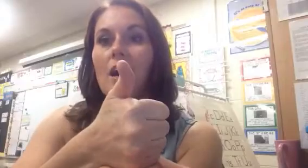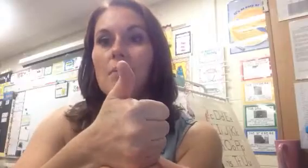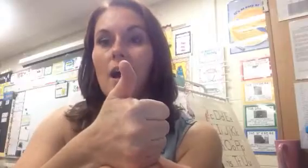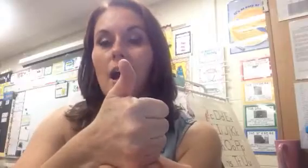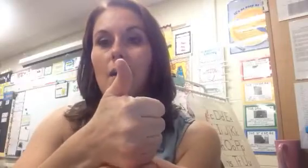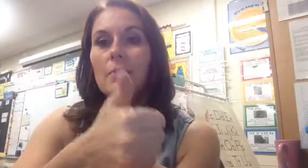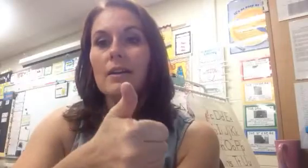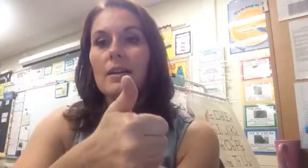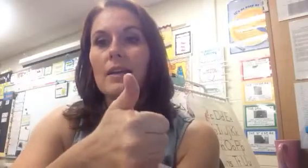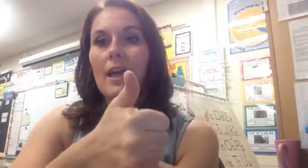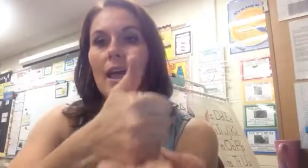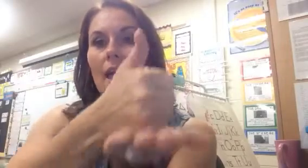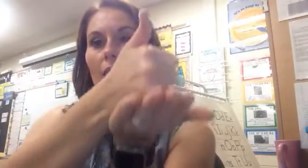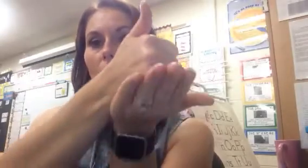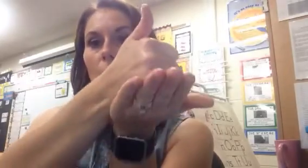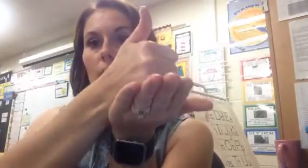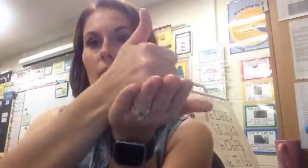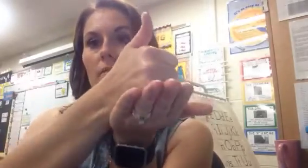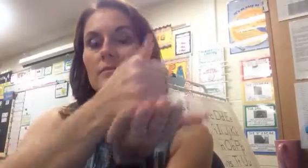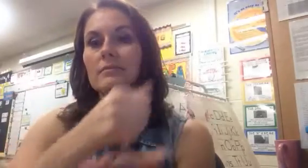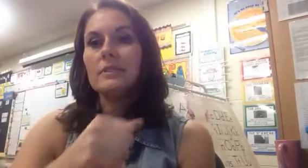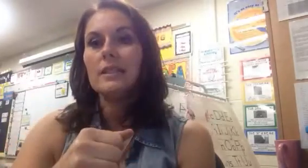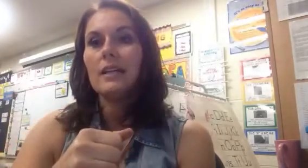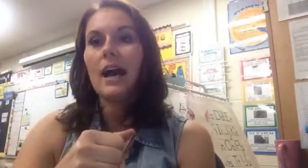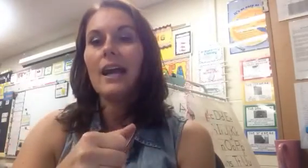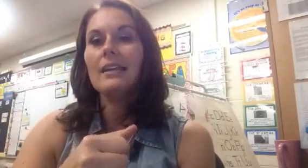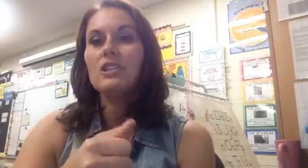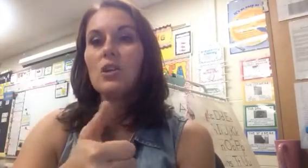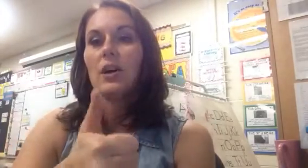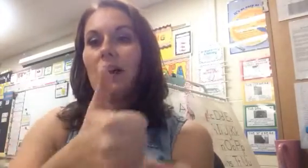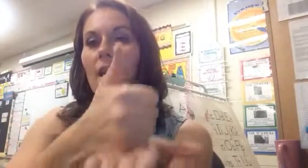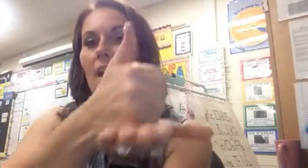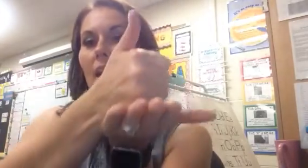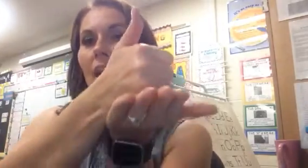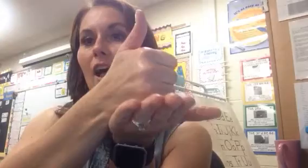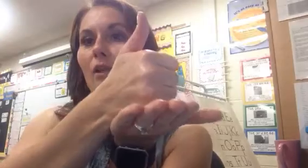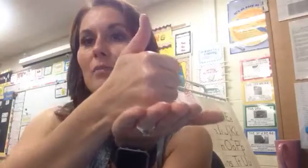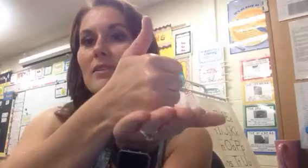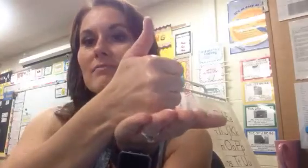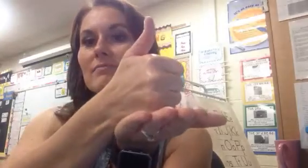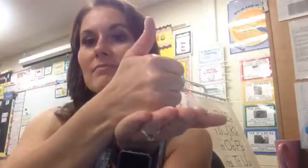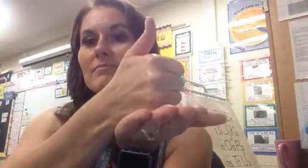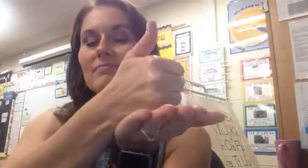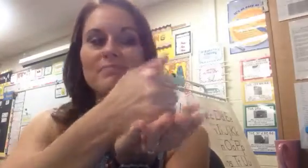thumb up, help. I need your help.